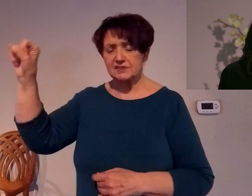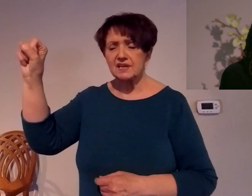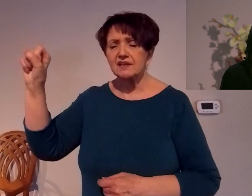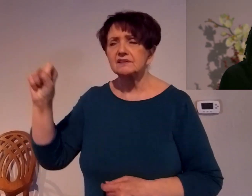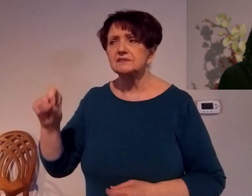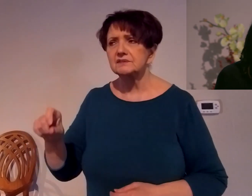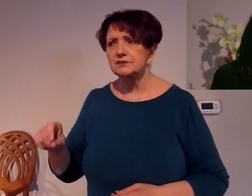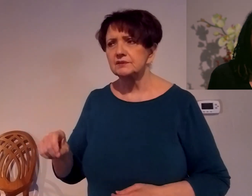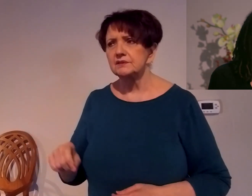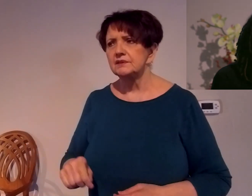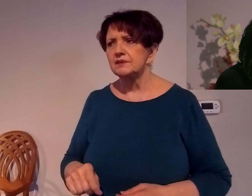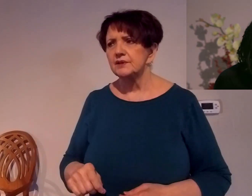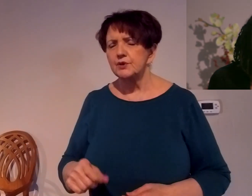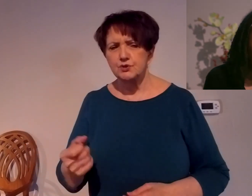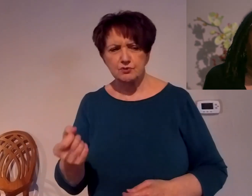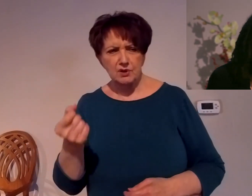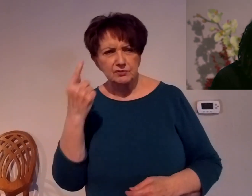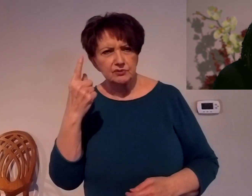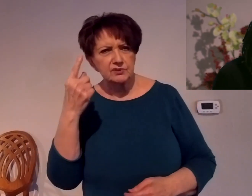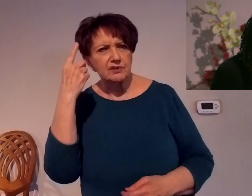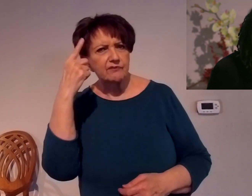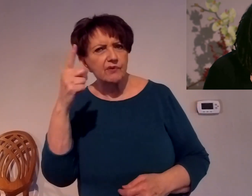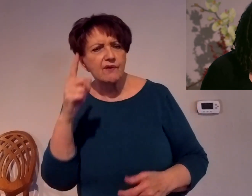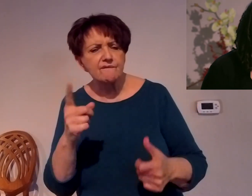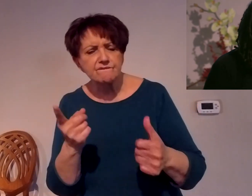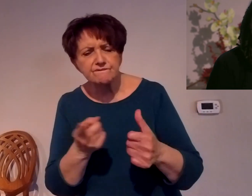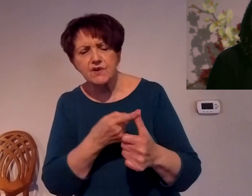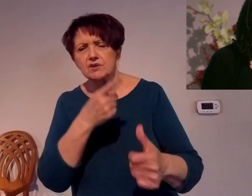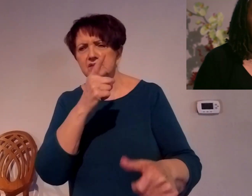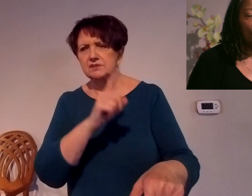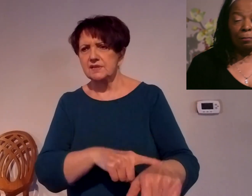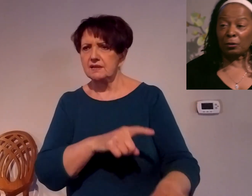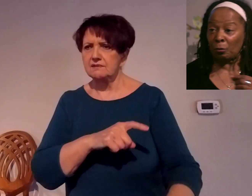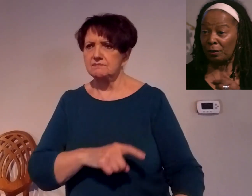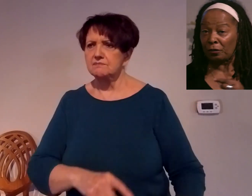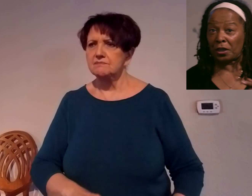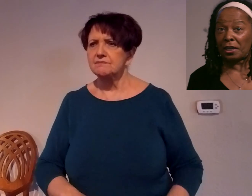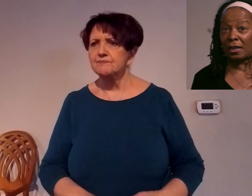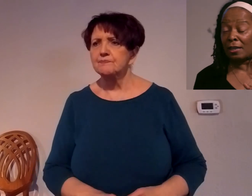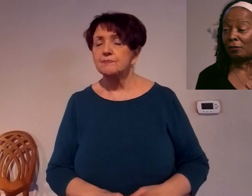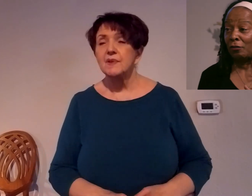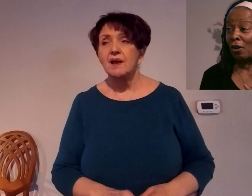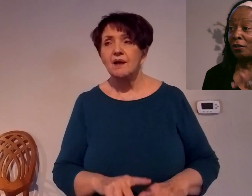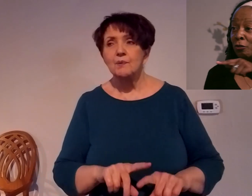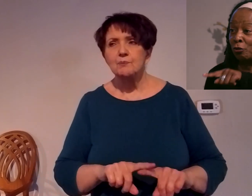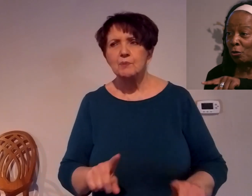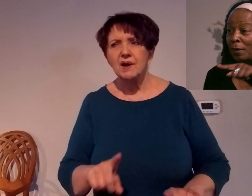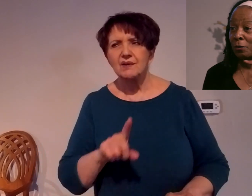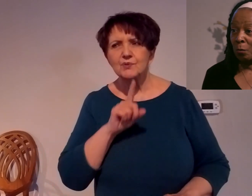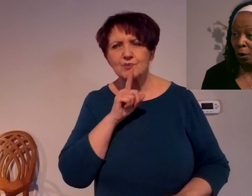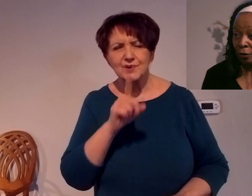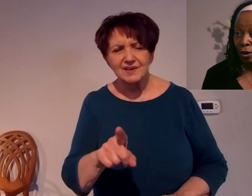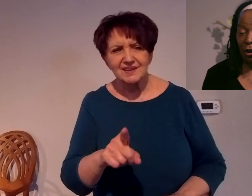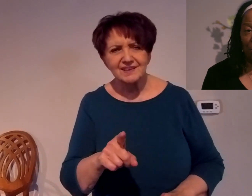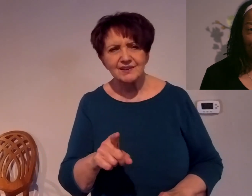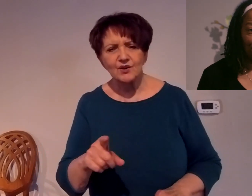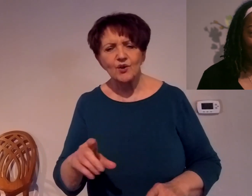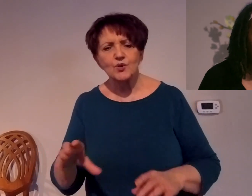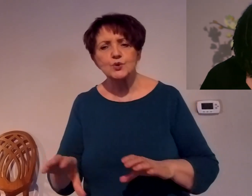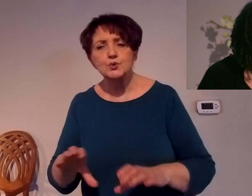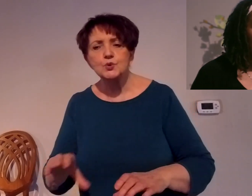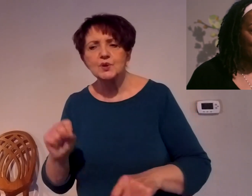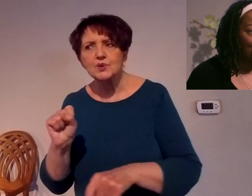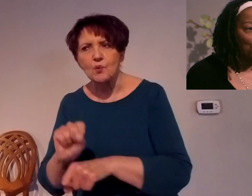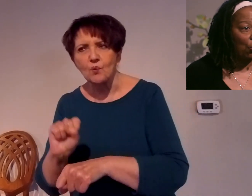you really understood it for the first time. But the real thing is, are you doing the work? Are